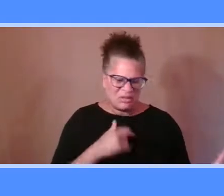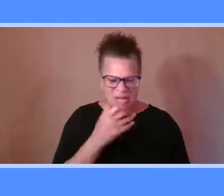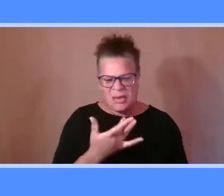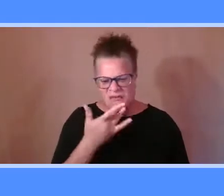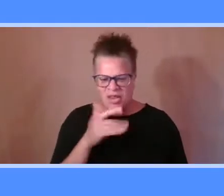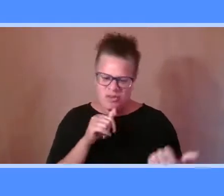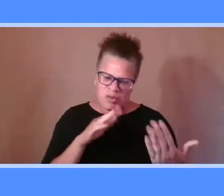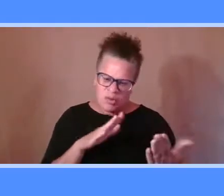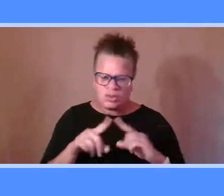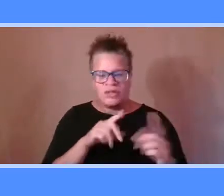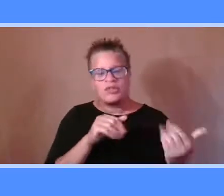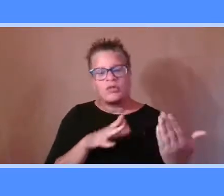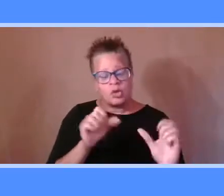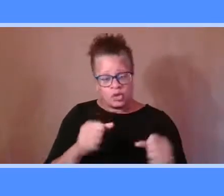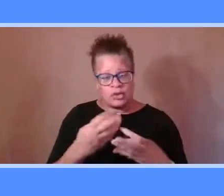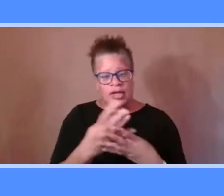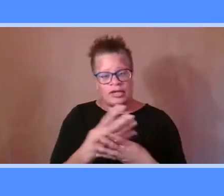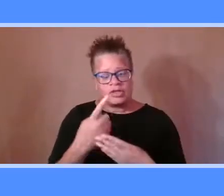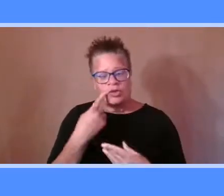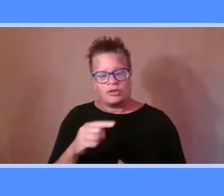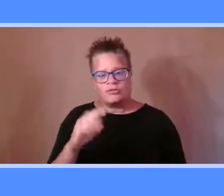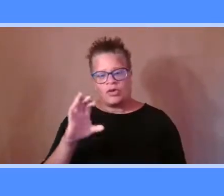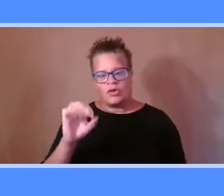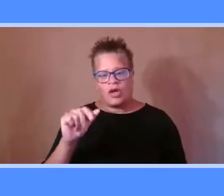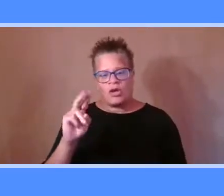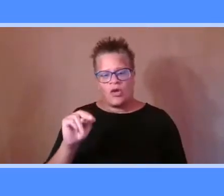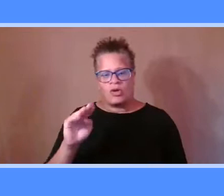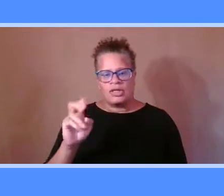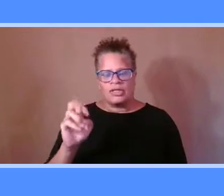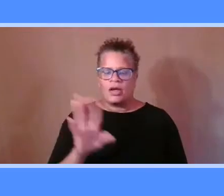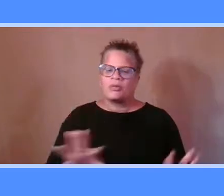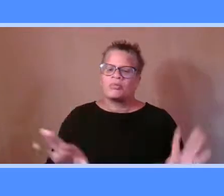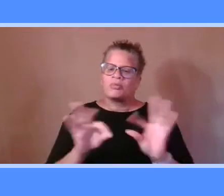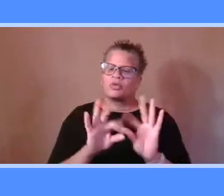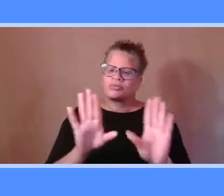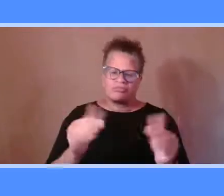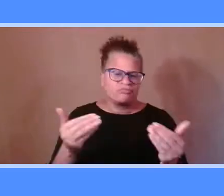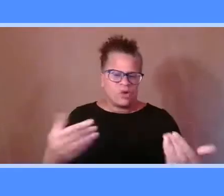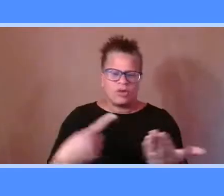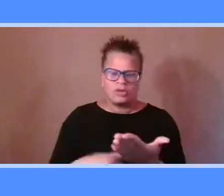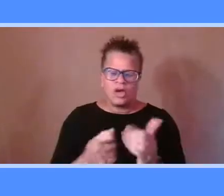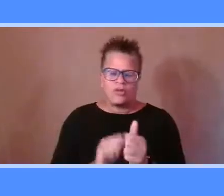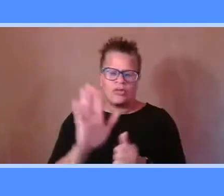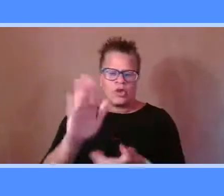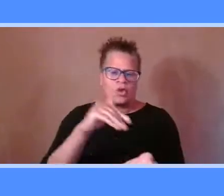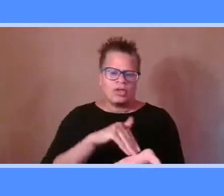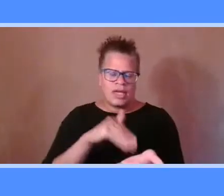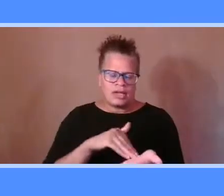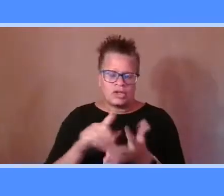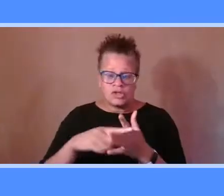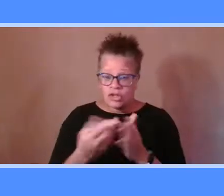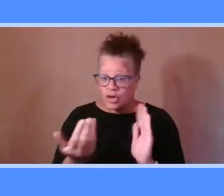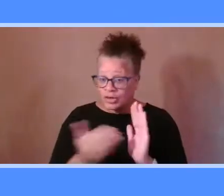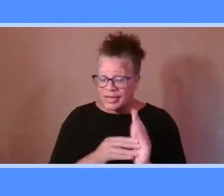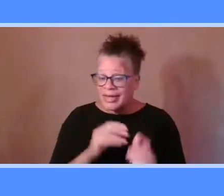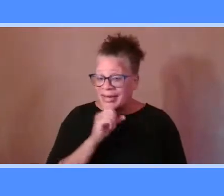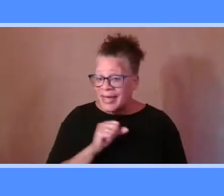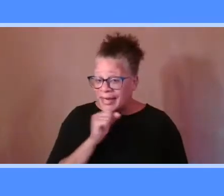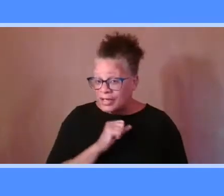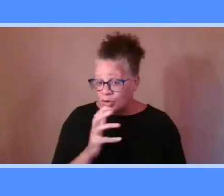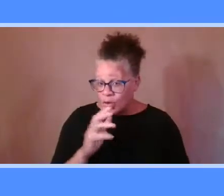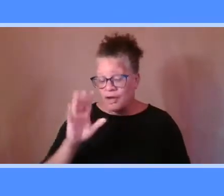there are other ways to get screened for colon cancer. So just have a conversation with your doctor. But that should start at age 45.